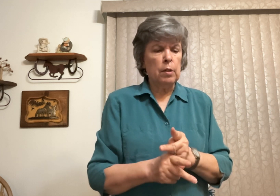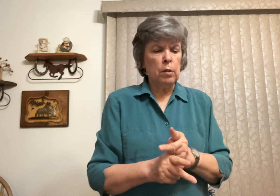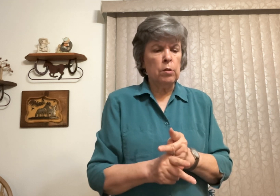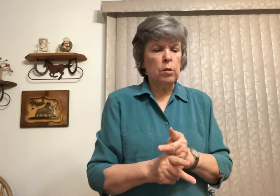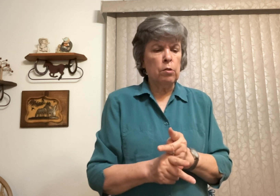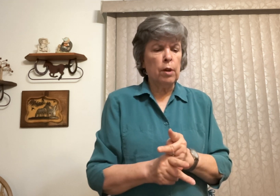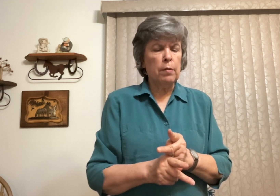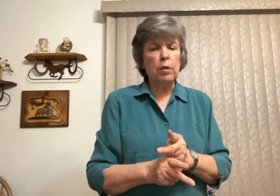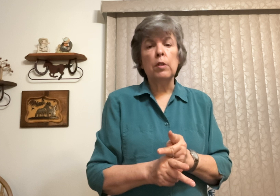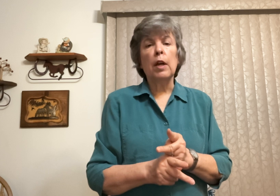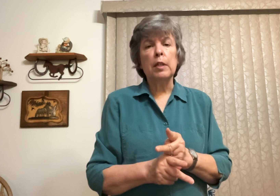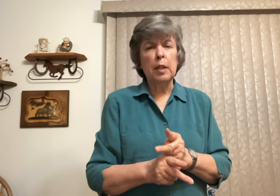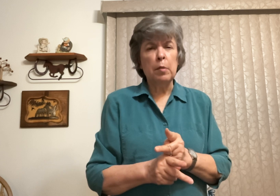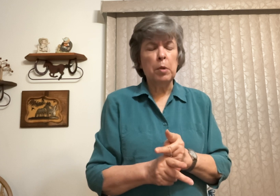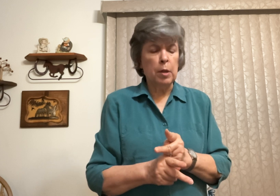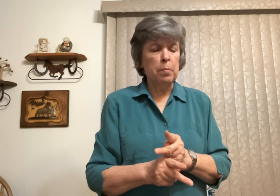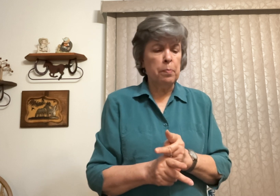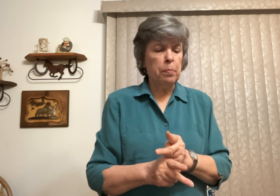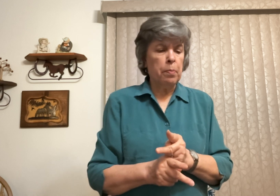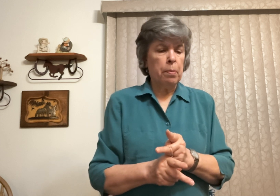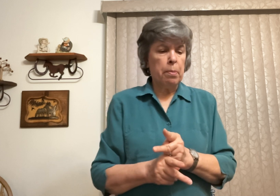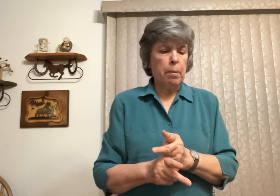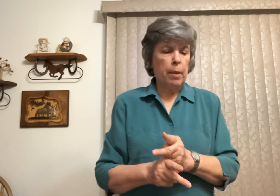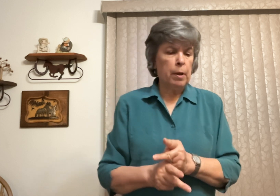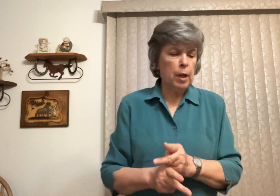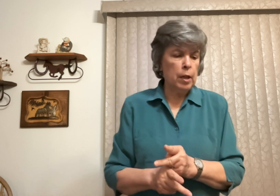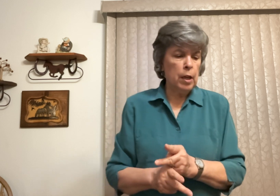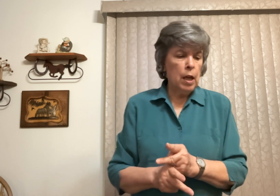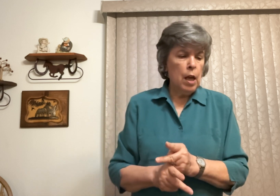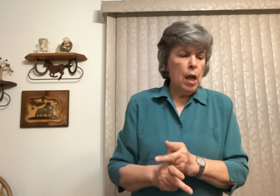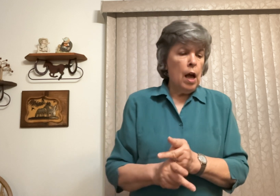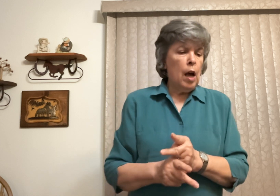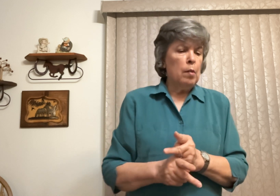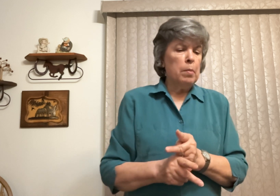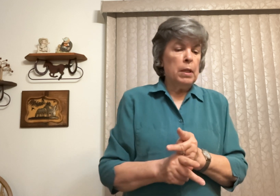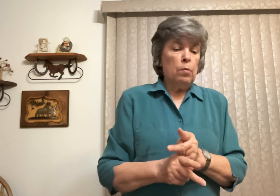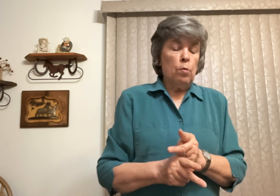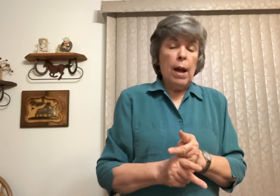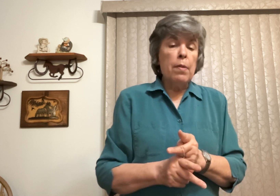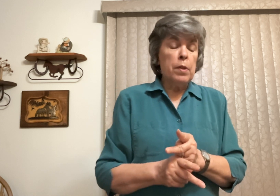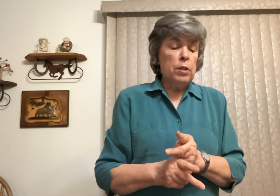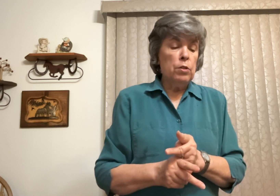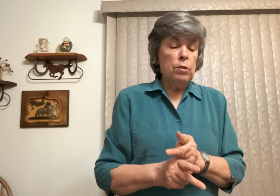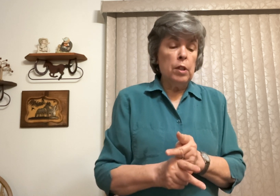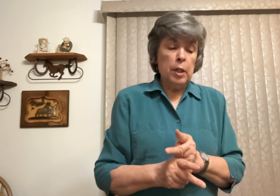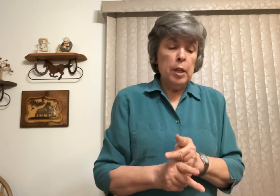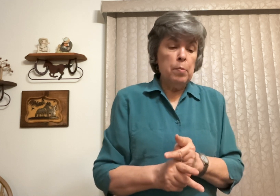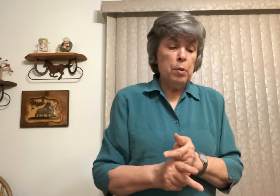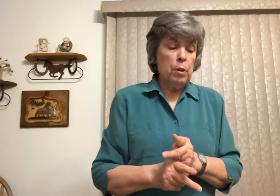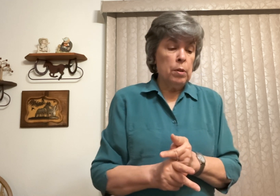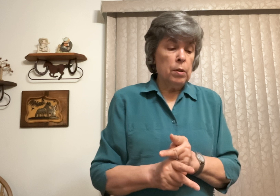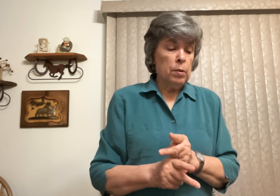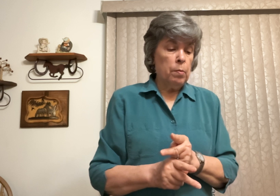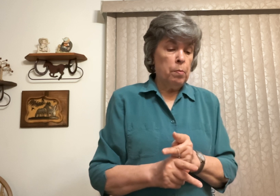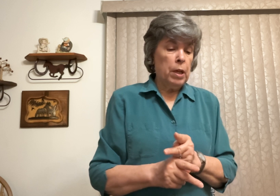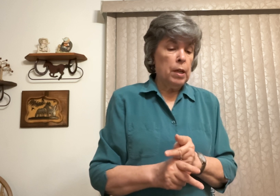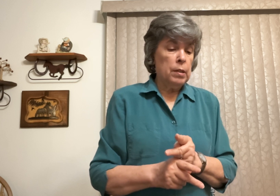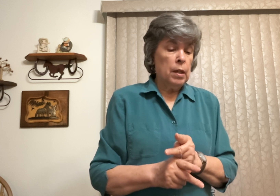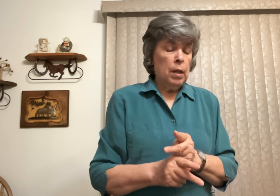So the grave could not keep him. Okay. Rather than using the keep, you could, because